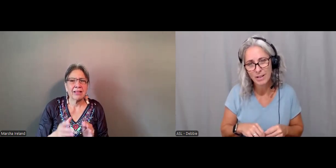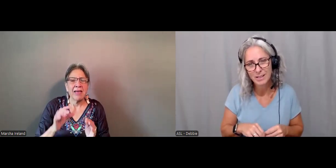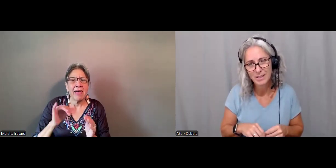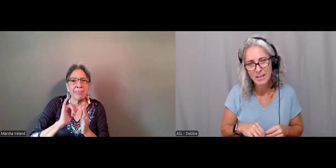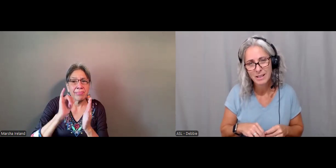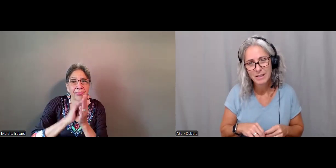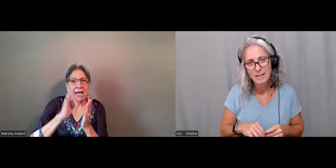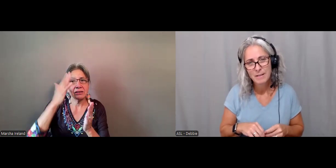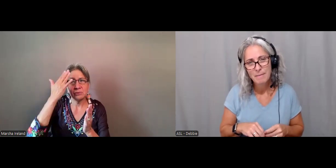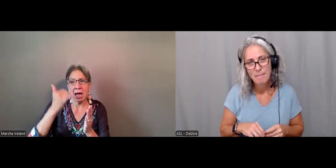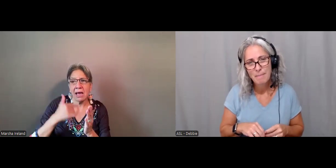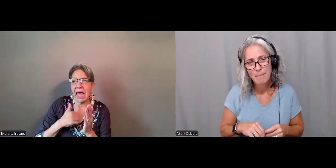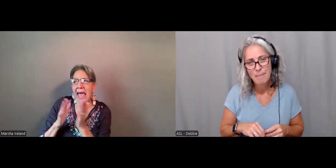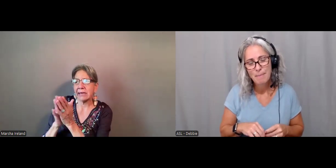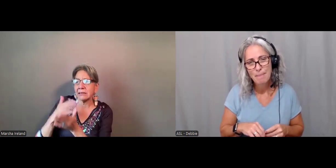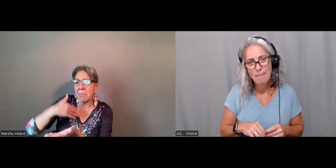all of us.